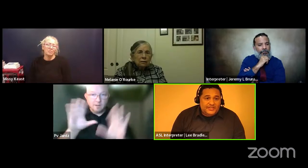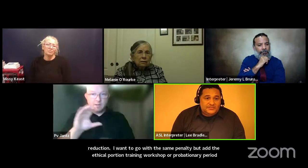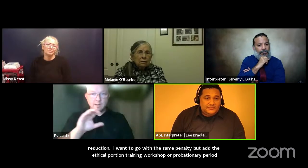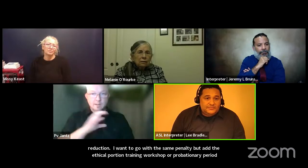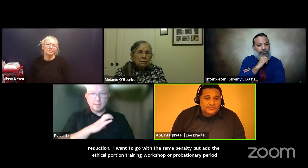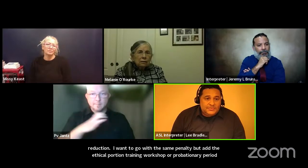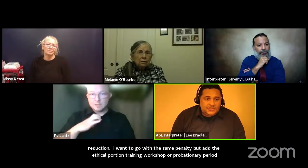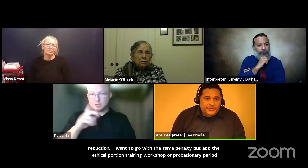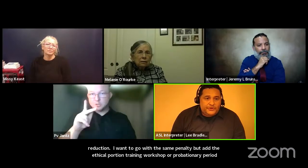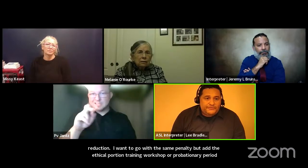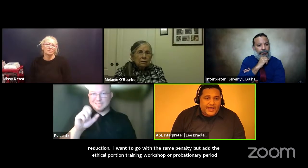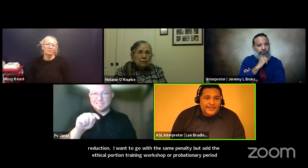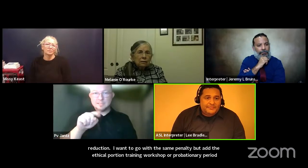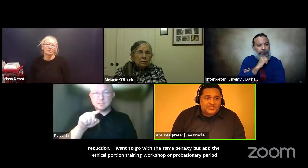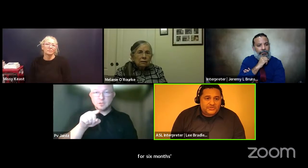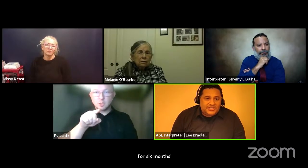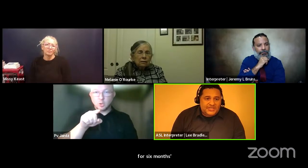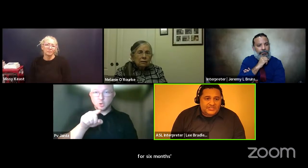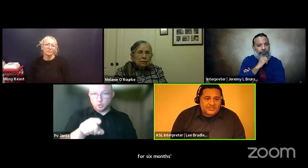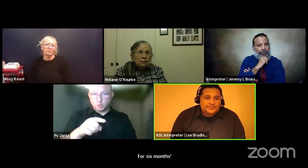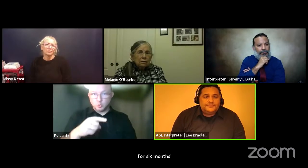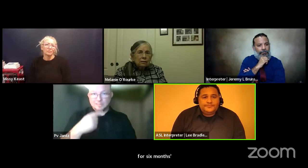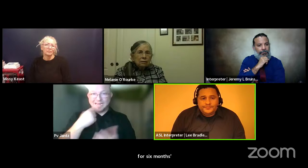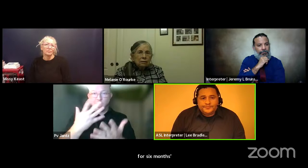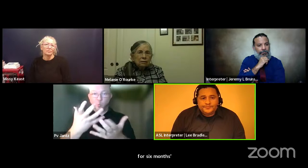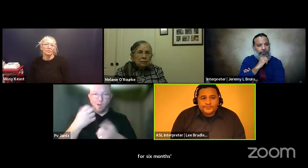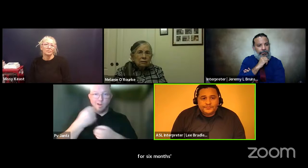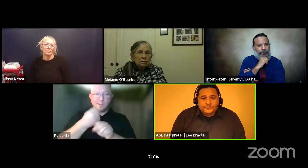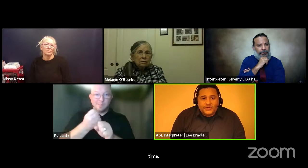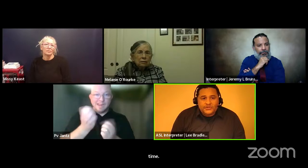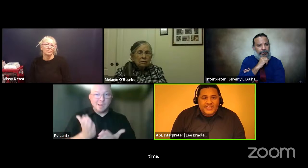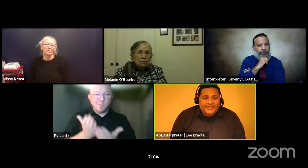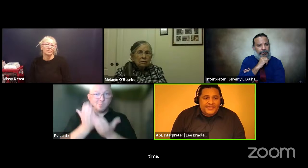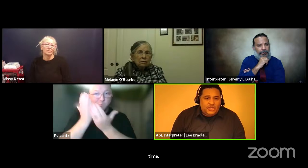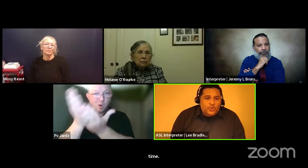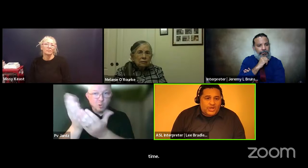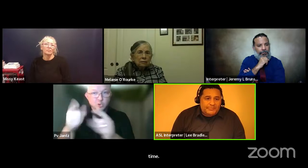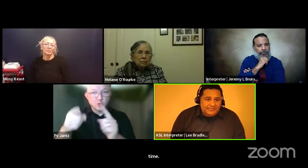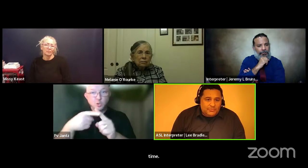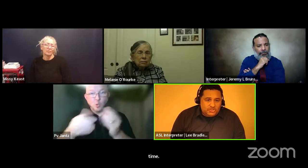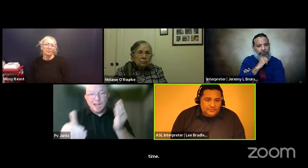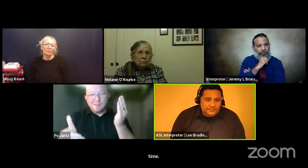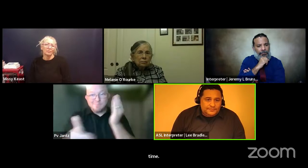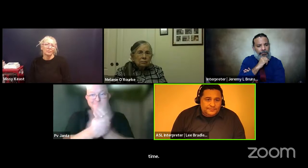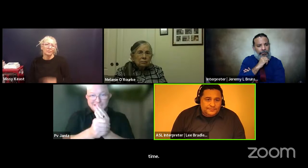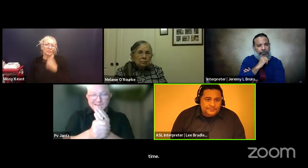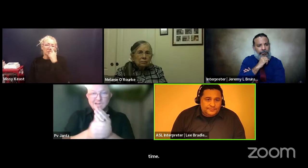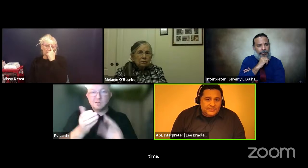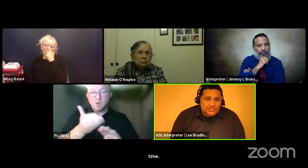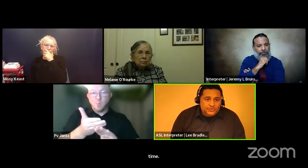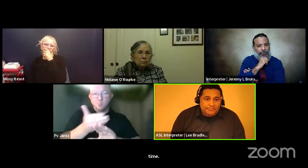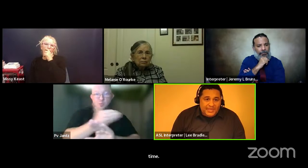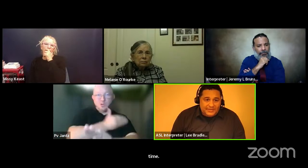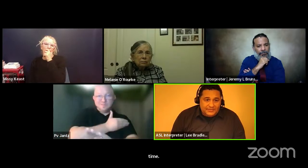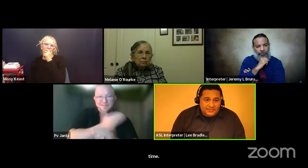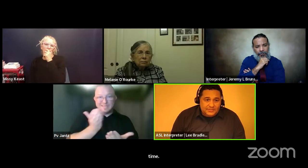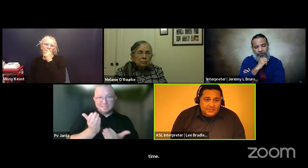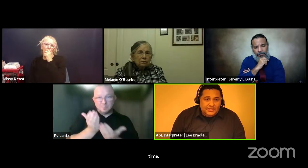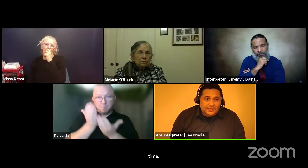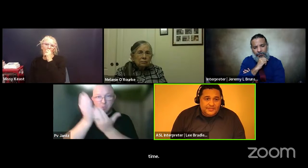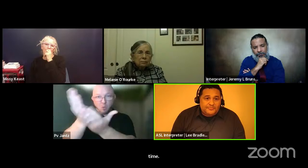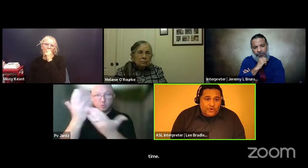Commissioner Jantz, to clarify, Commissioner Keast, are you saying that you want to make a motion to